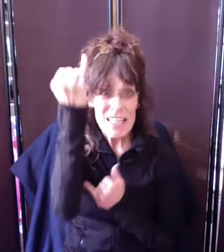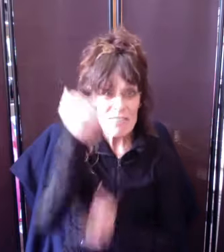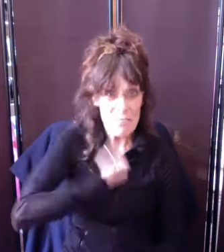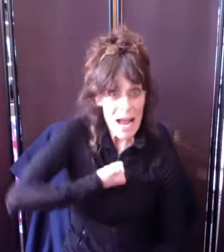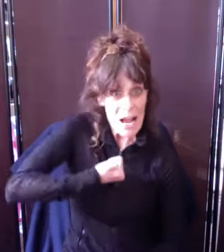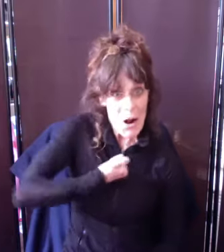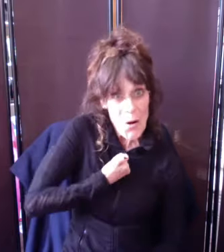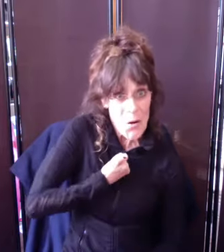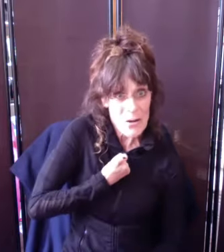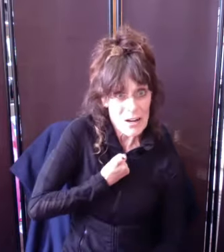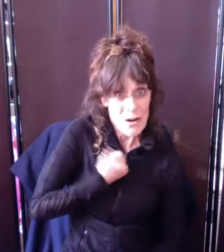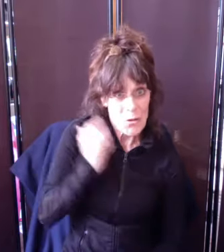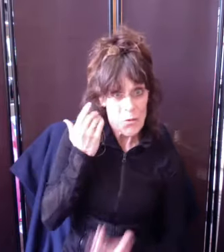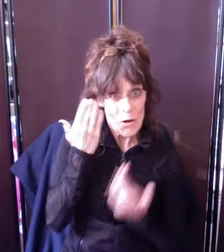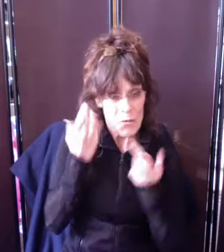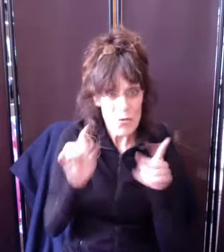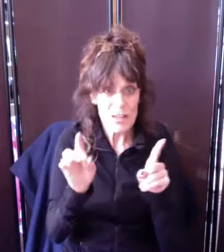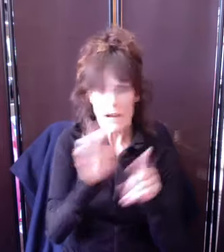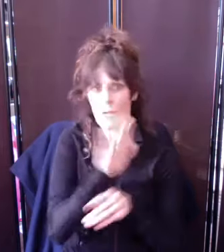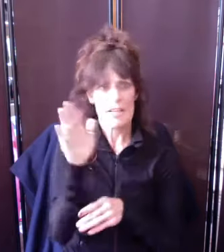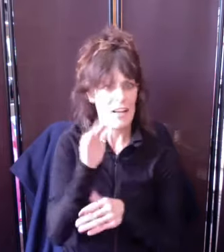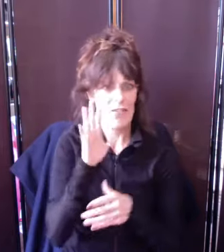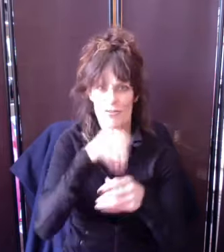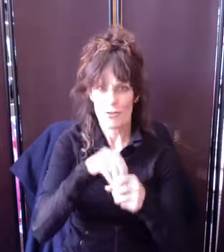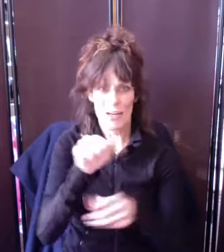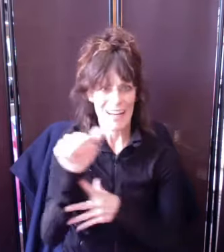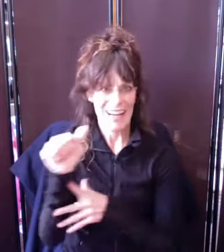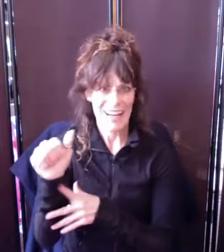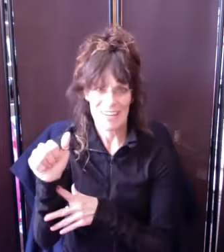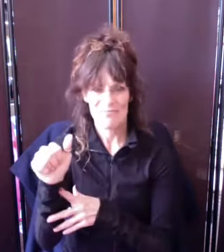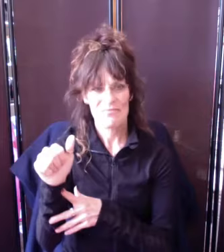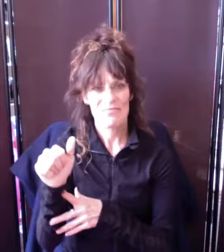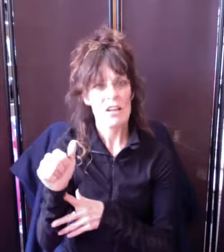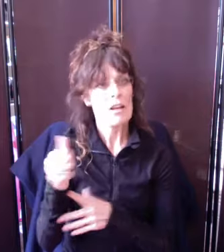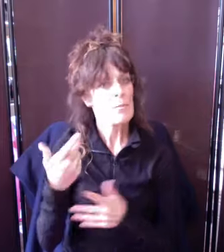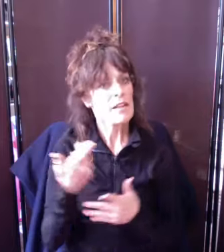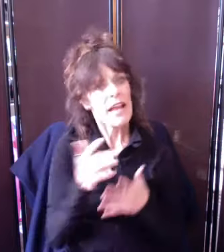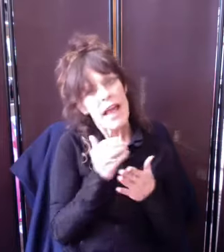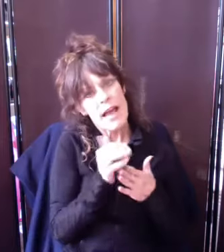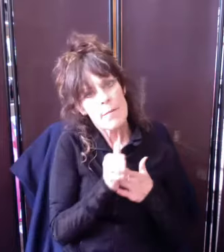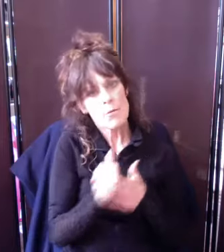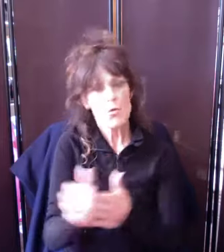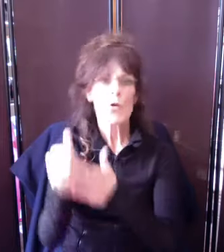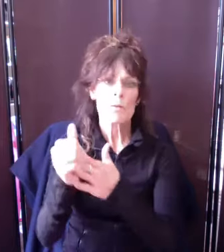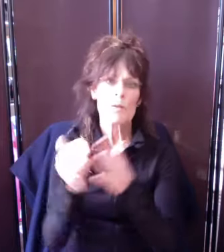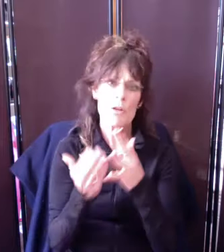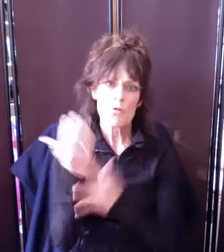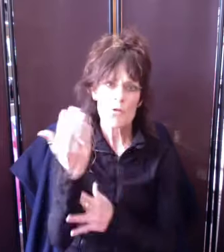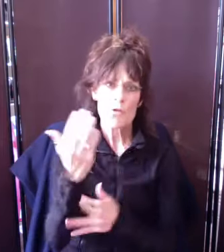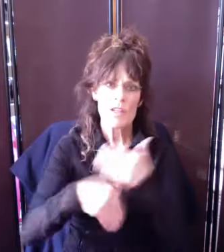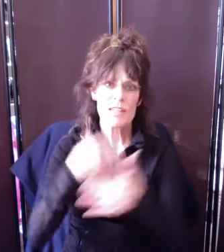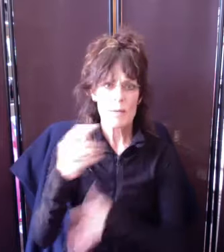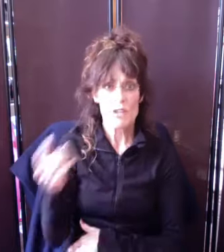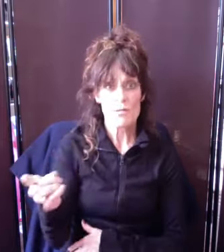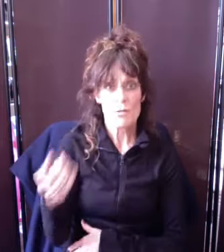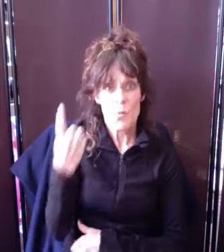door. So anyway, like I said, they took me right through the steps, and they weren't perfect. That woman was probably only a page ahead of me in the big book, but here's